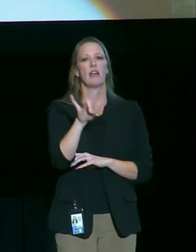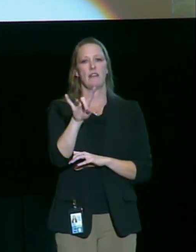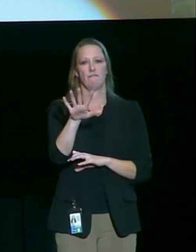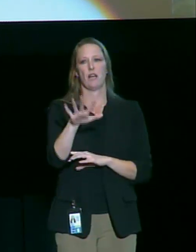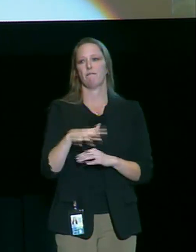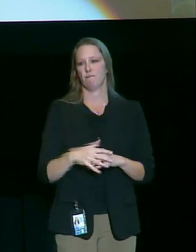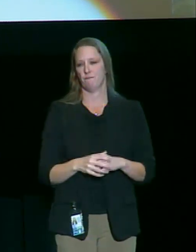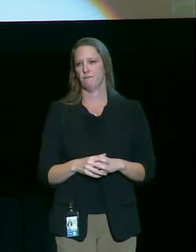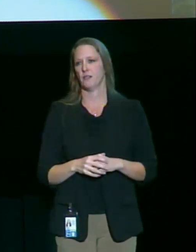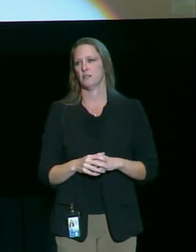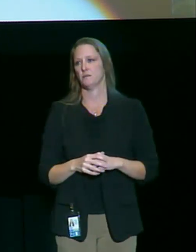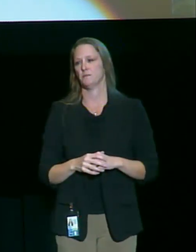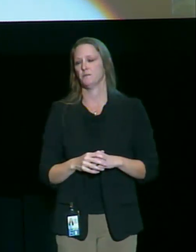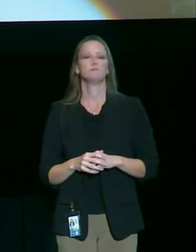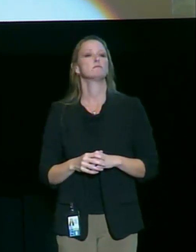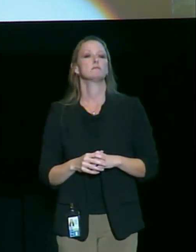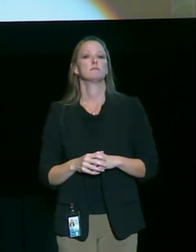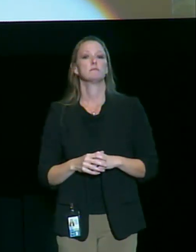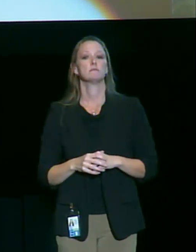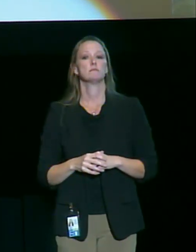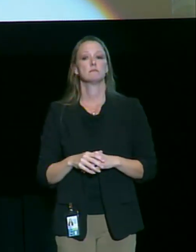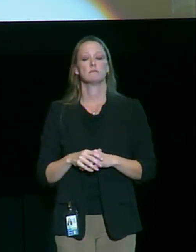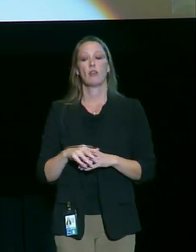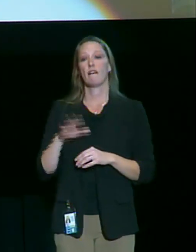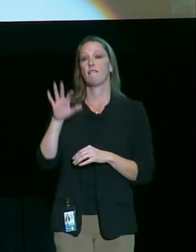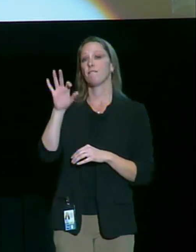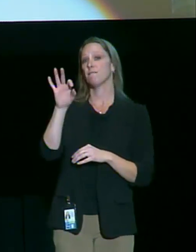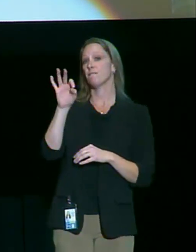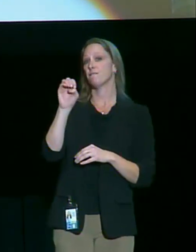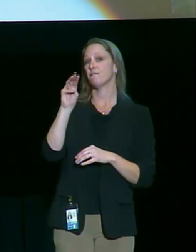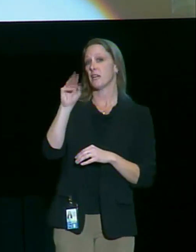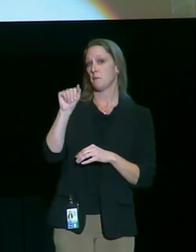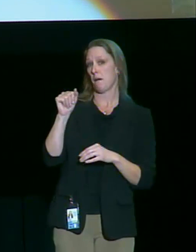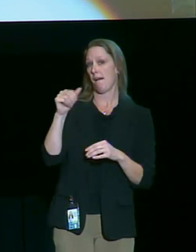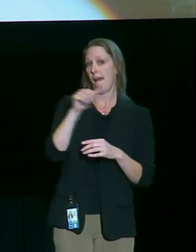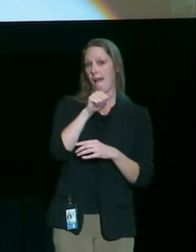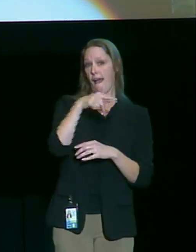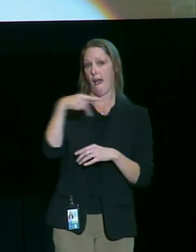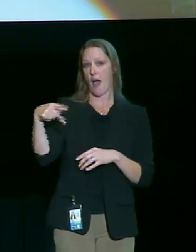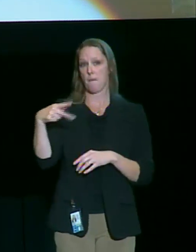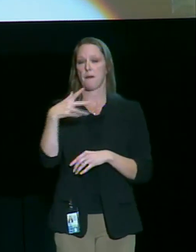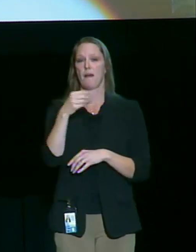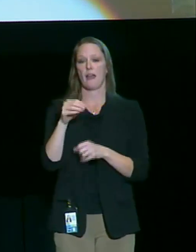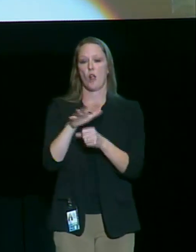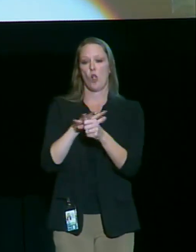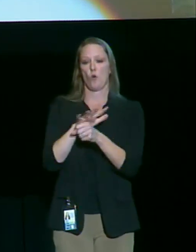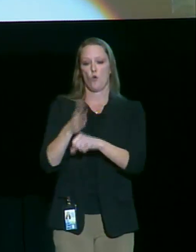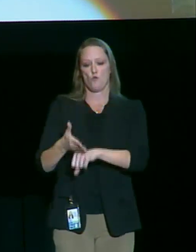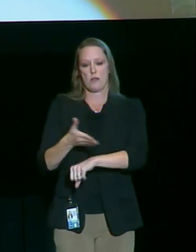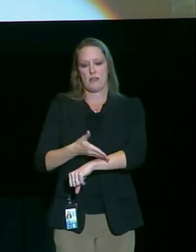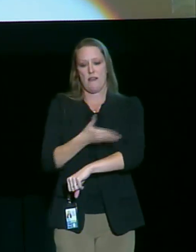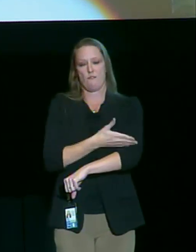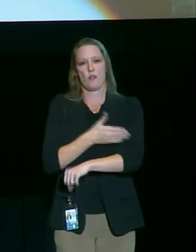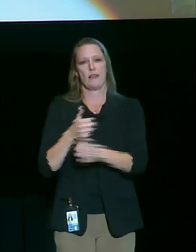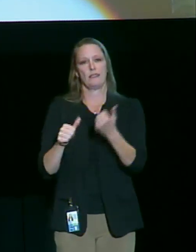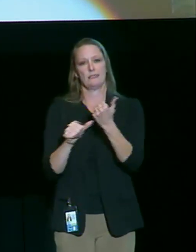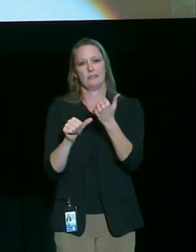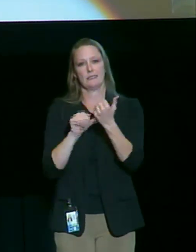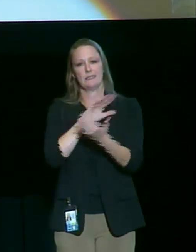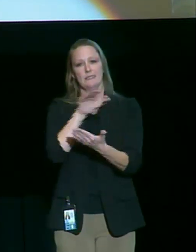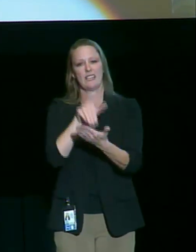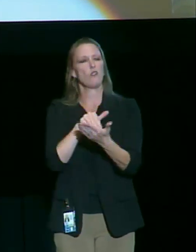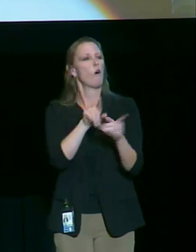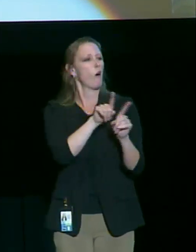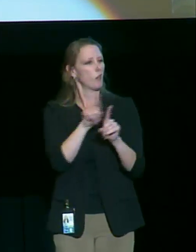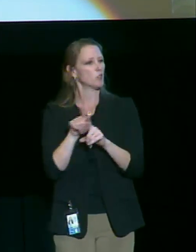800-462-7585. The FEMA app and the local Recovery Assistance Center are available also